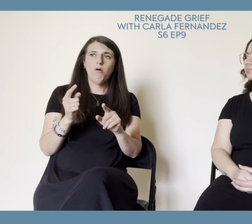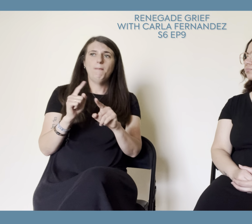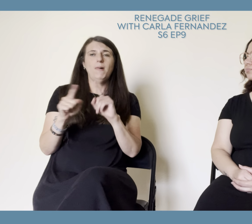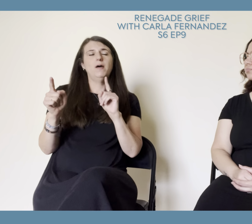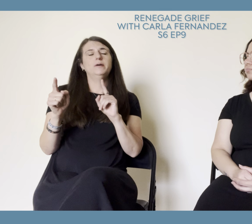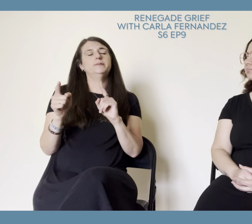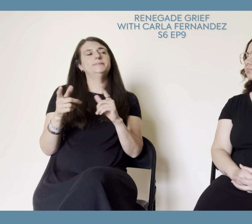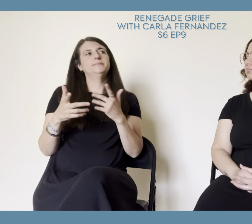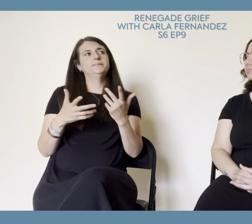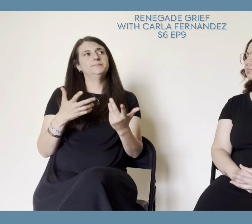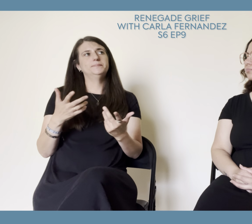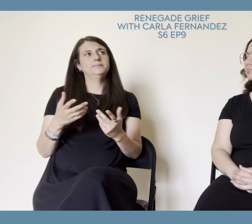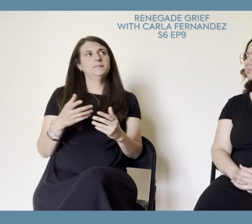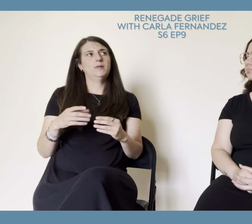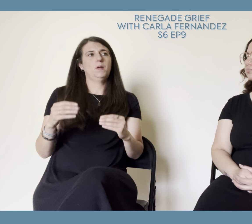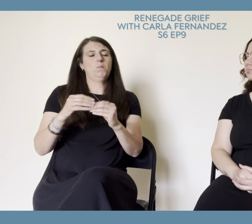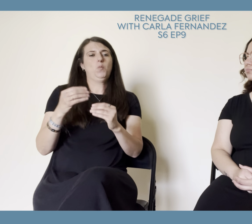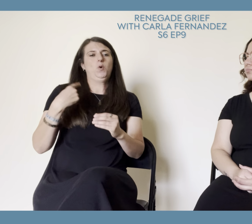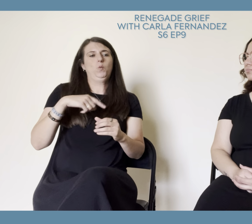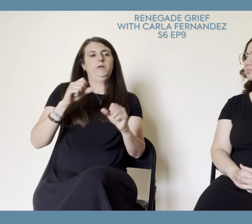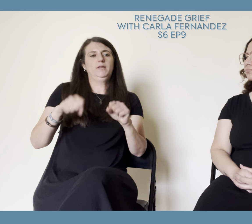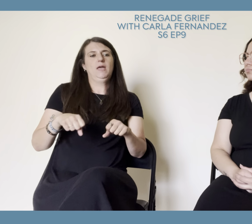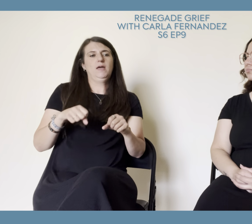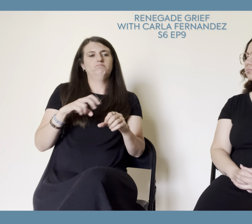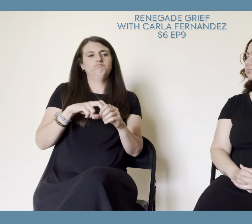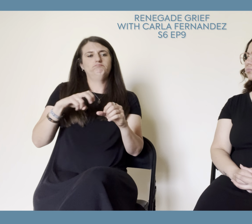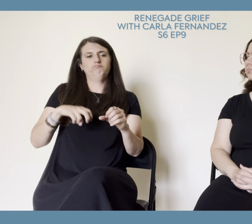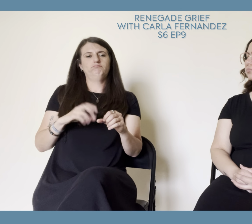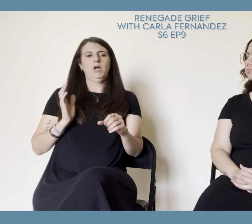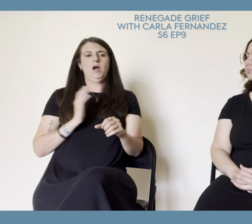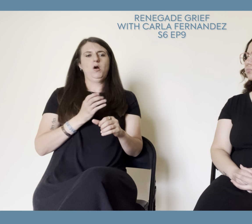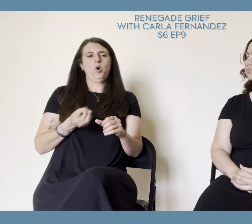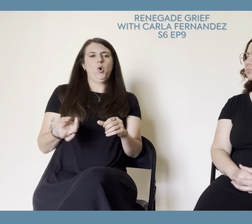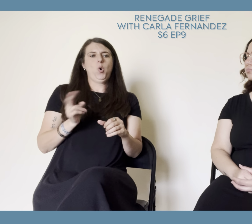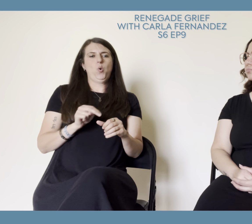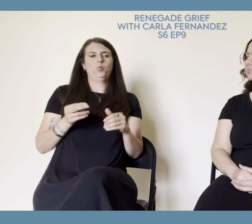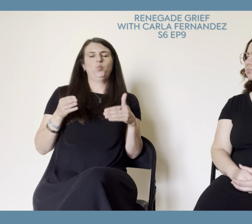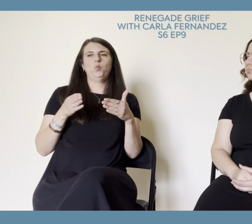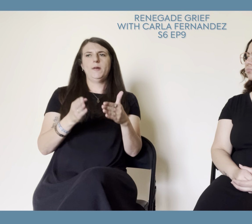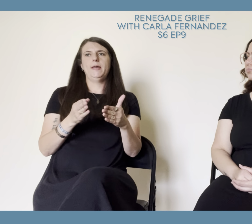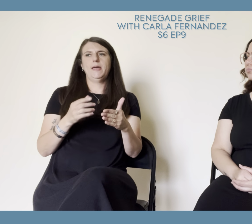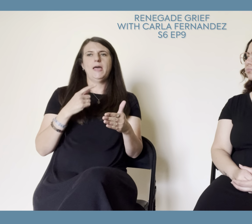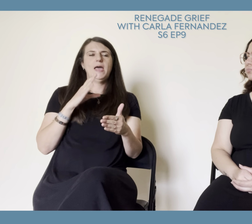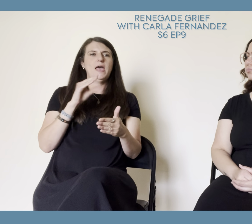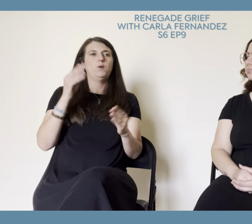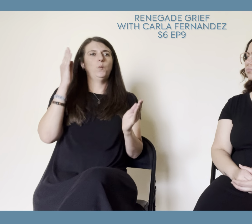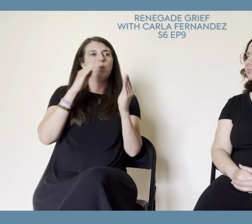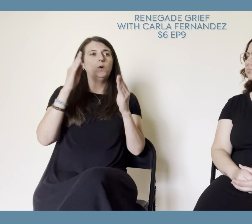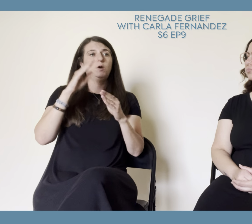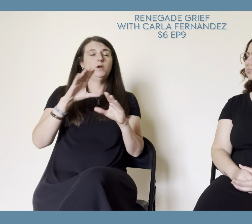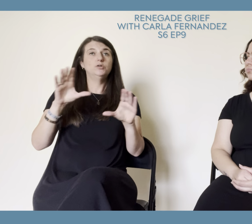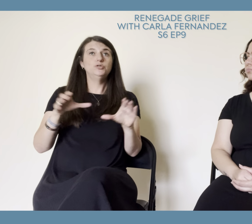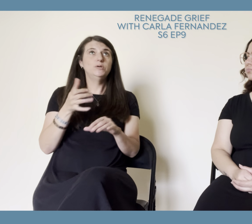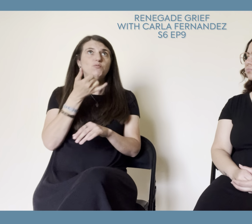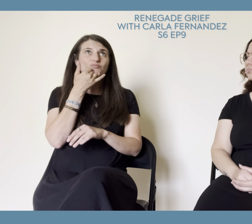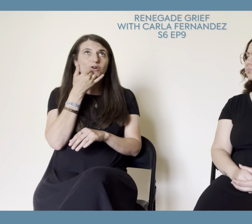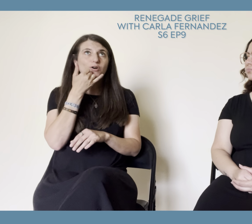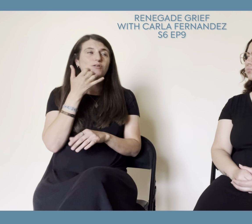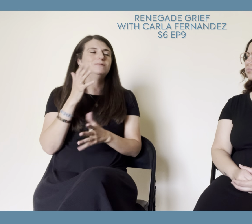But I think the more we can kind of like get out of our own way and our own worrying that we're doing it wrong, and the more we can just